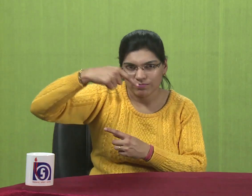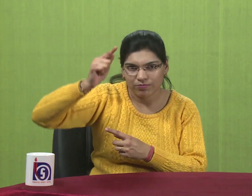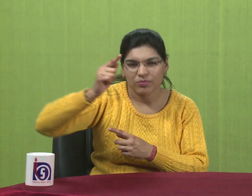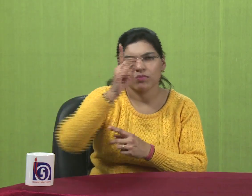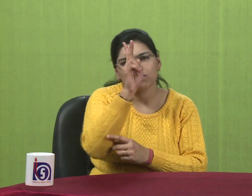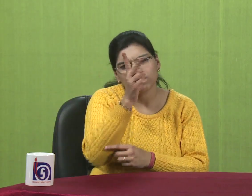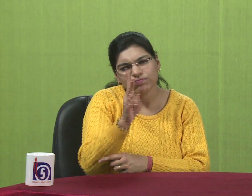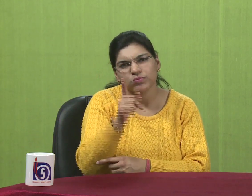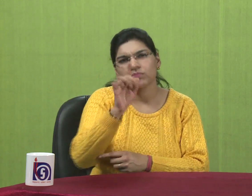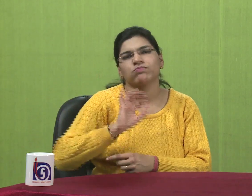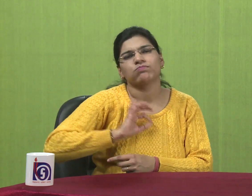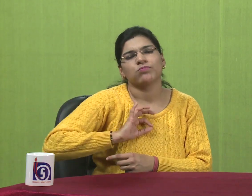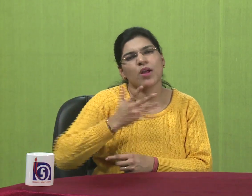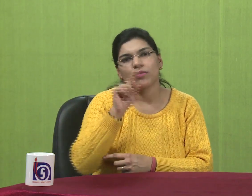It could be a bullet or it could be the number.